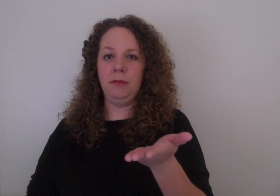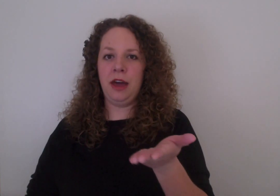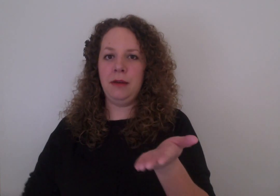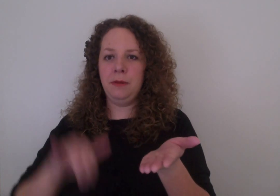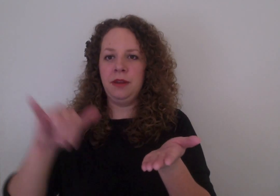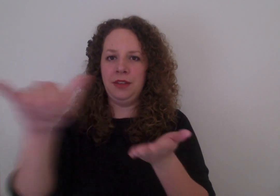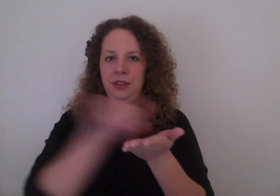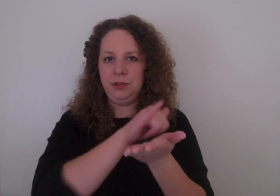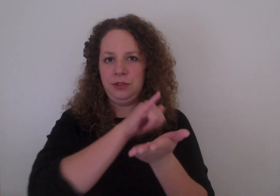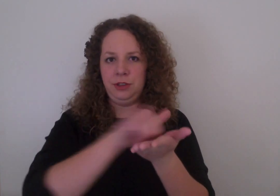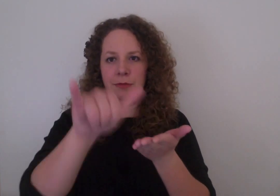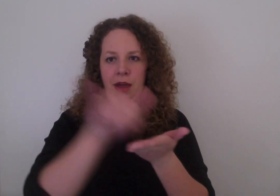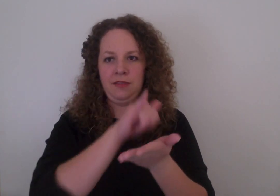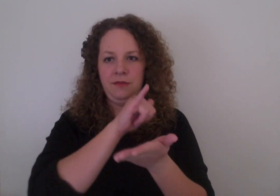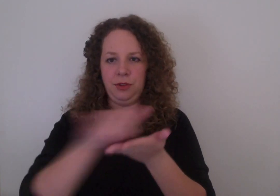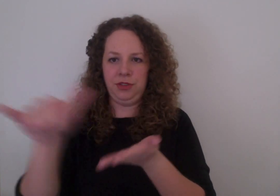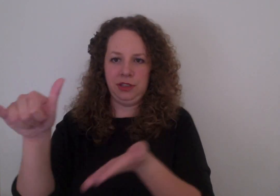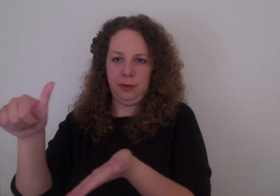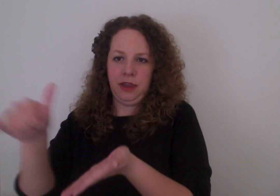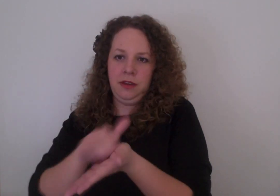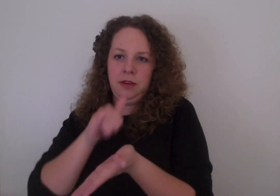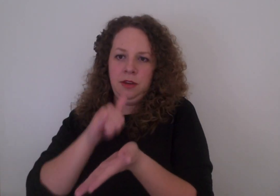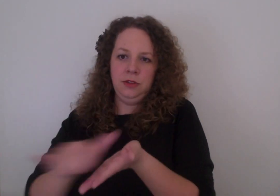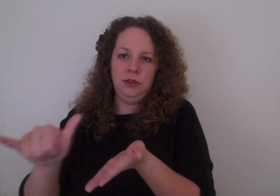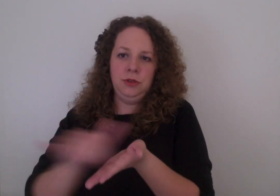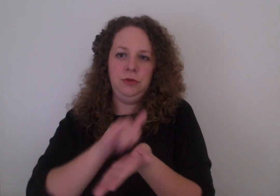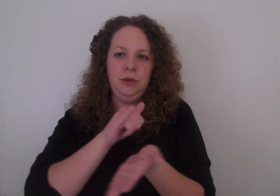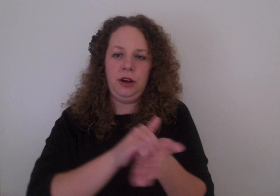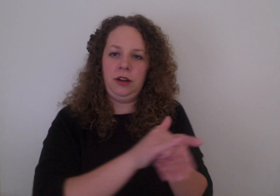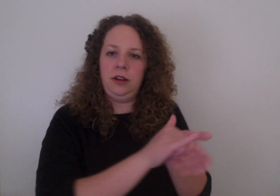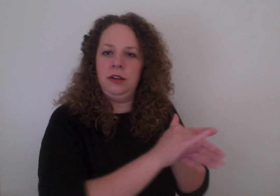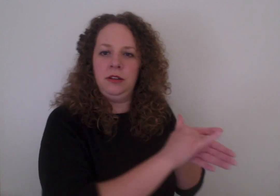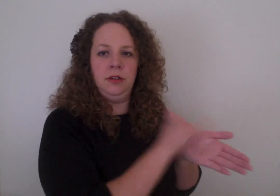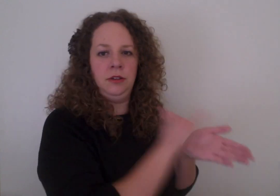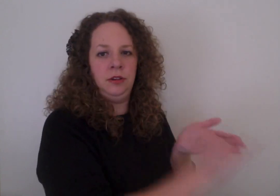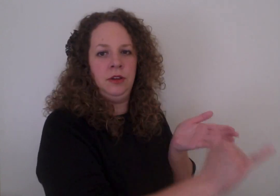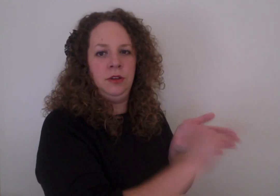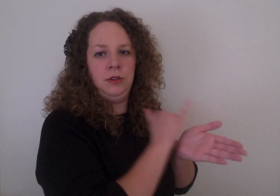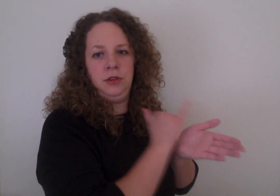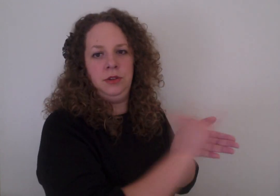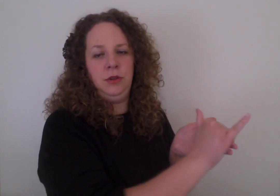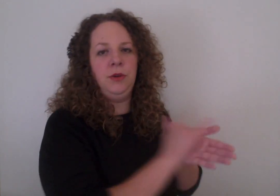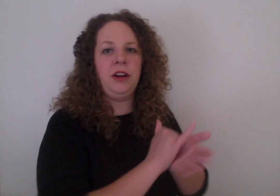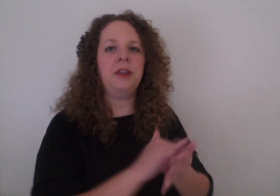up, and then it's going to go back and forth this way. New York. New York.